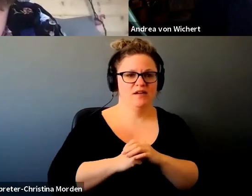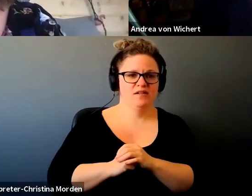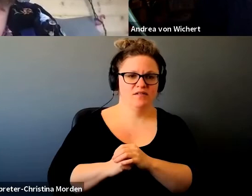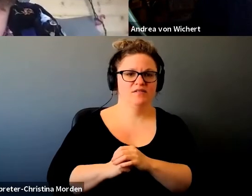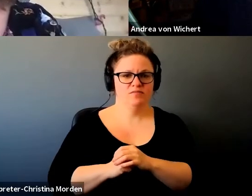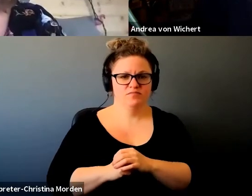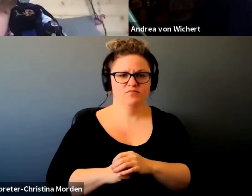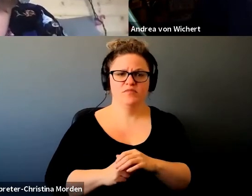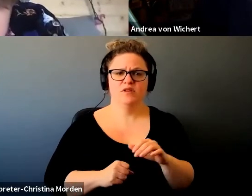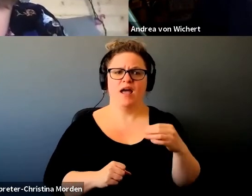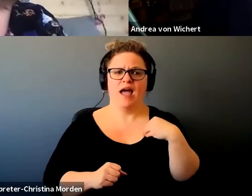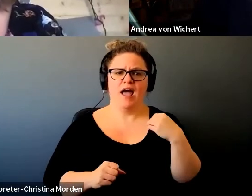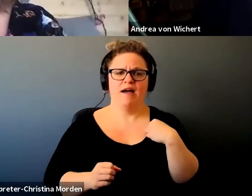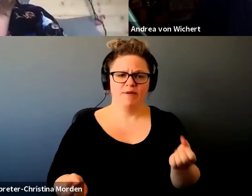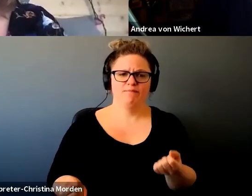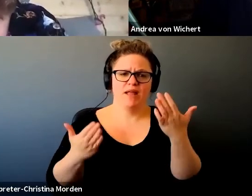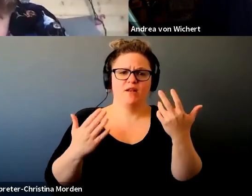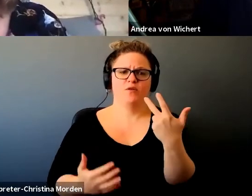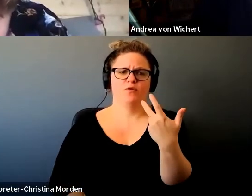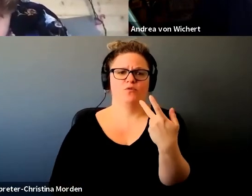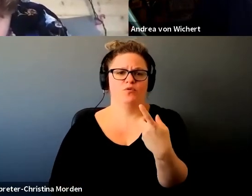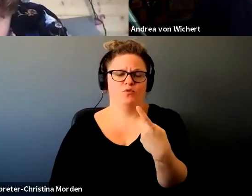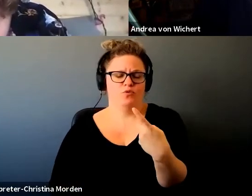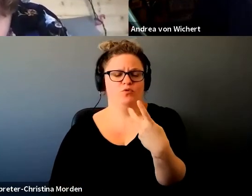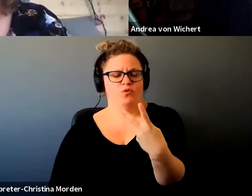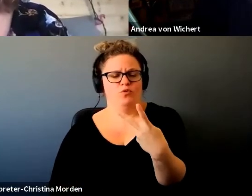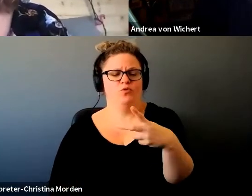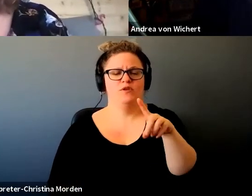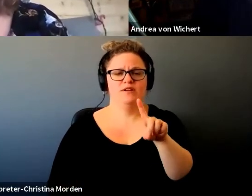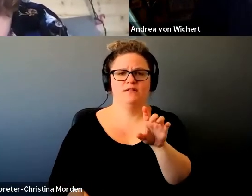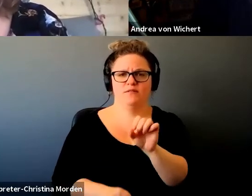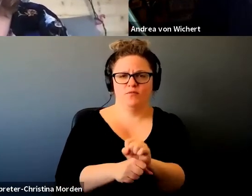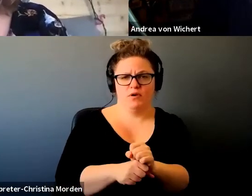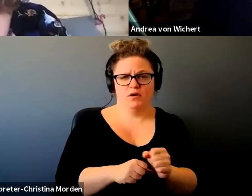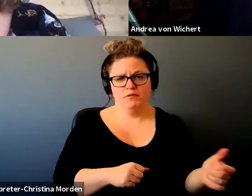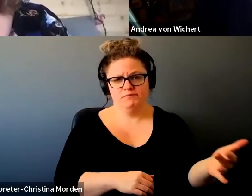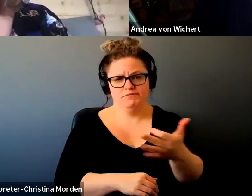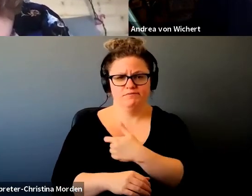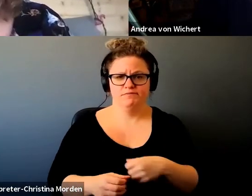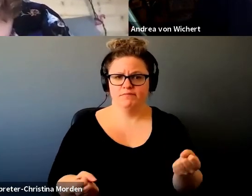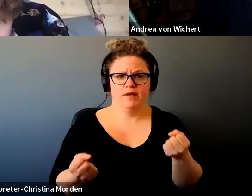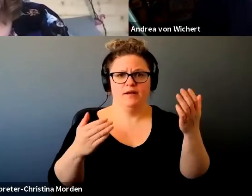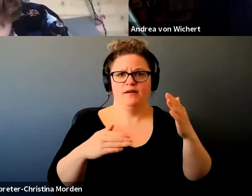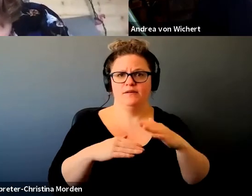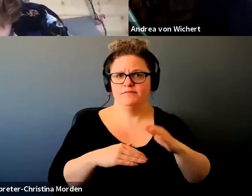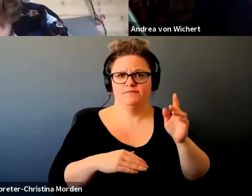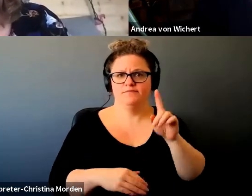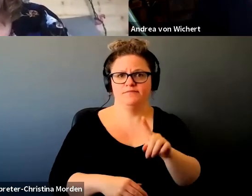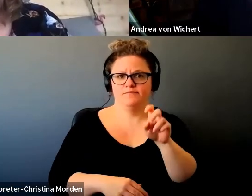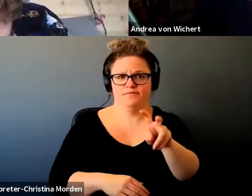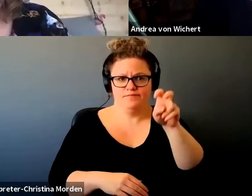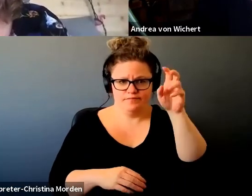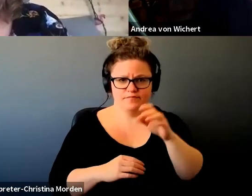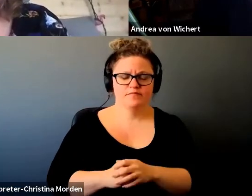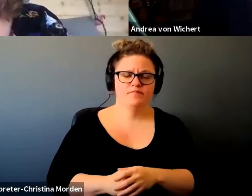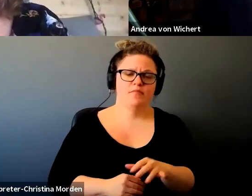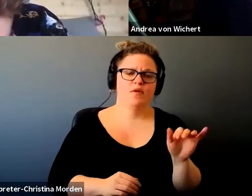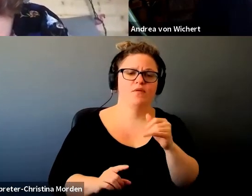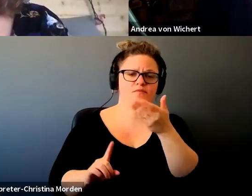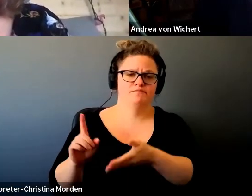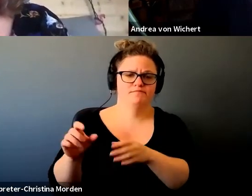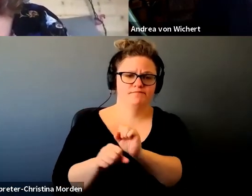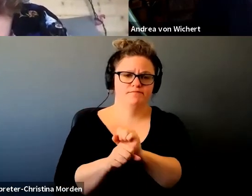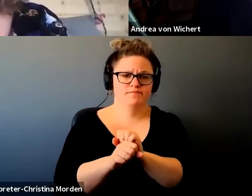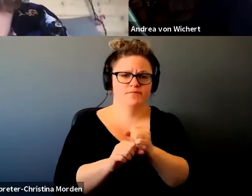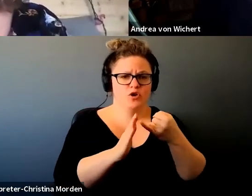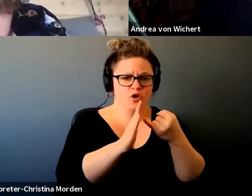2-dimensional work numbering in the hundreds. She has worked as a scenic artist, painter, and props builder for 30 years and